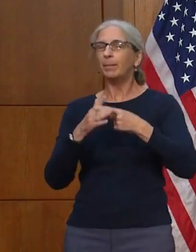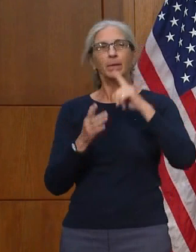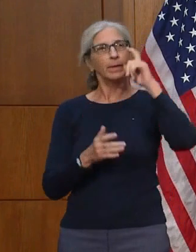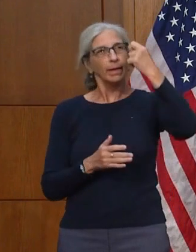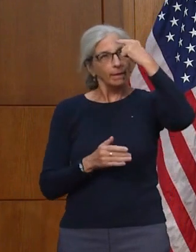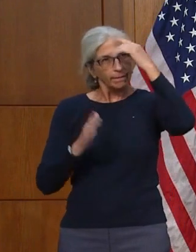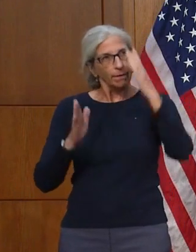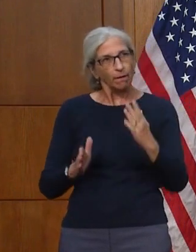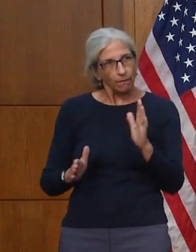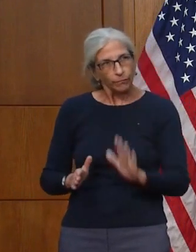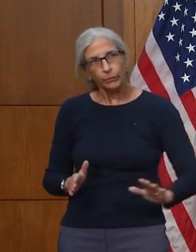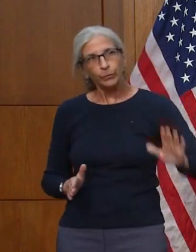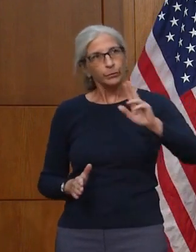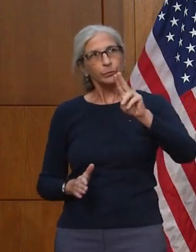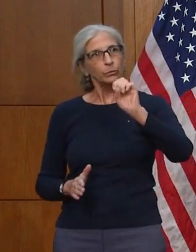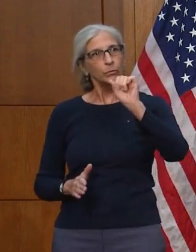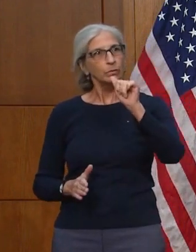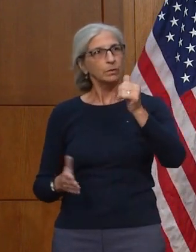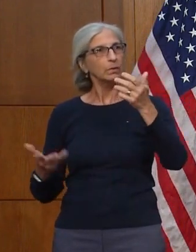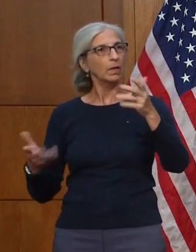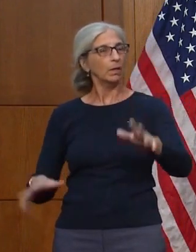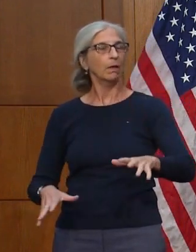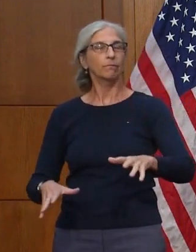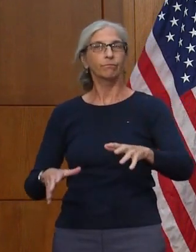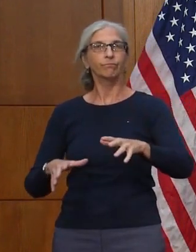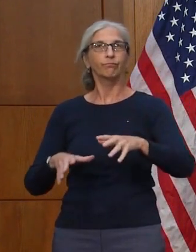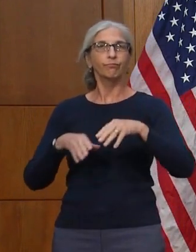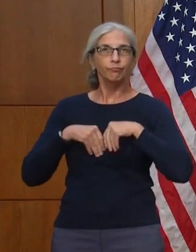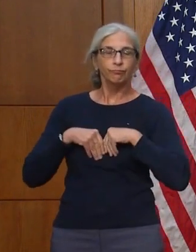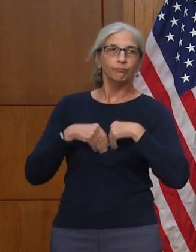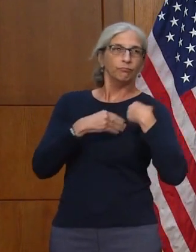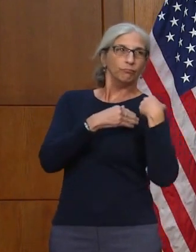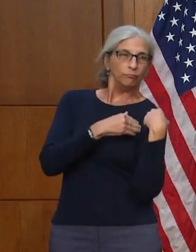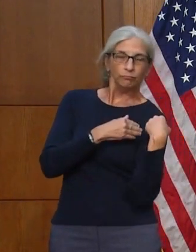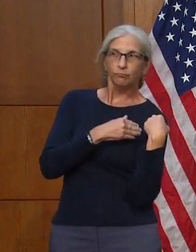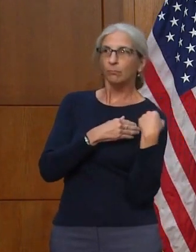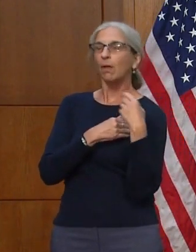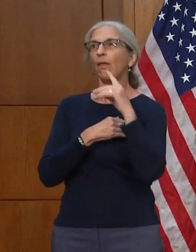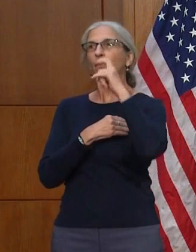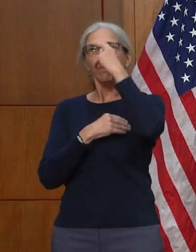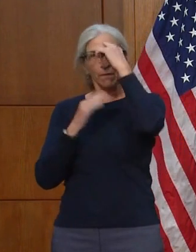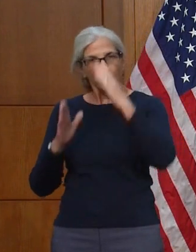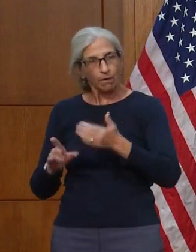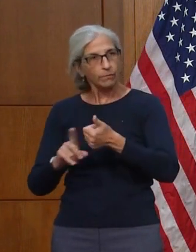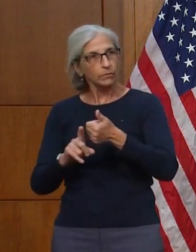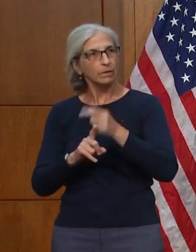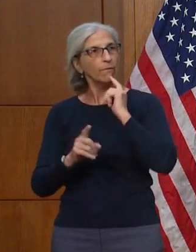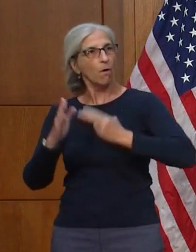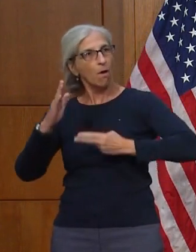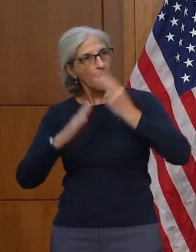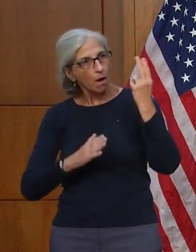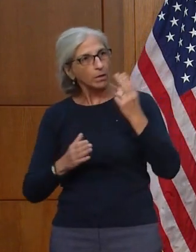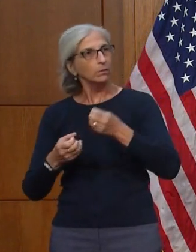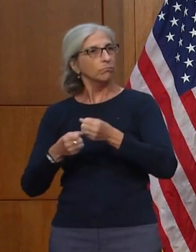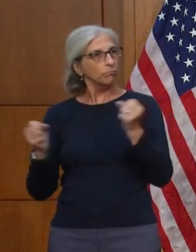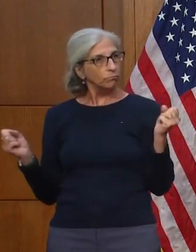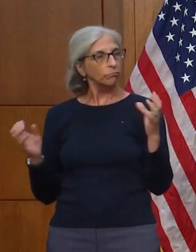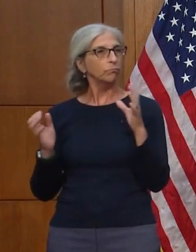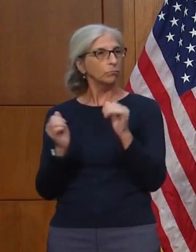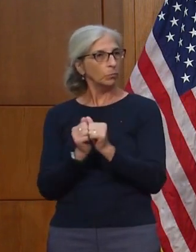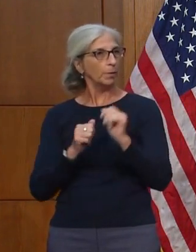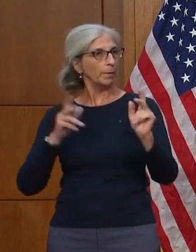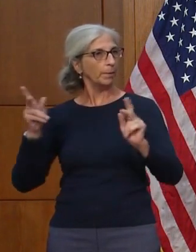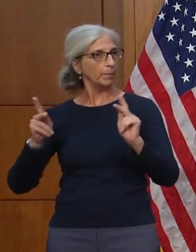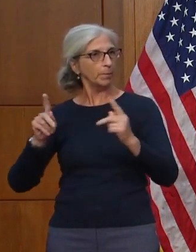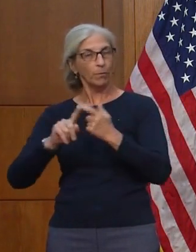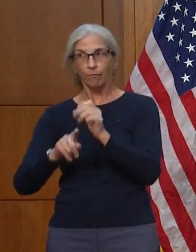responsible leadership position in being upfront with our constituents, talking